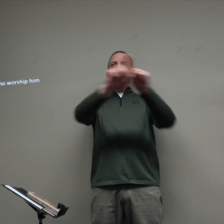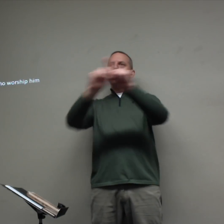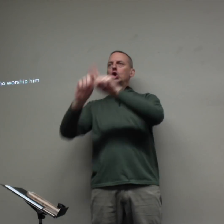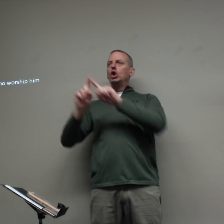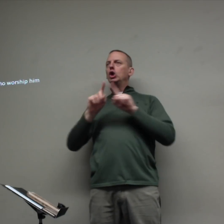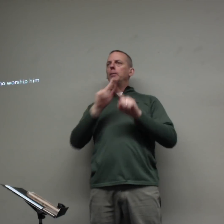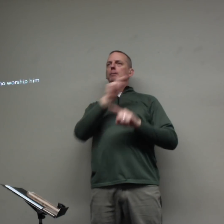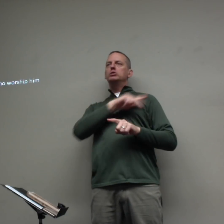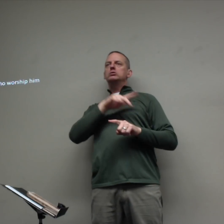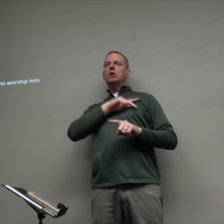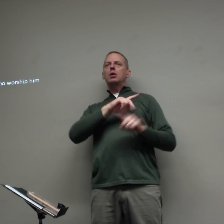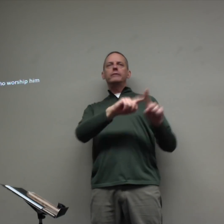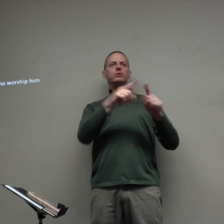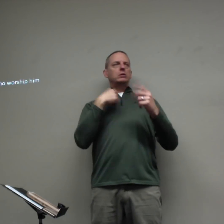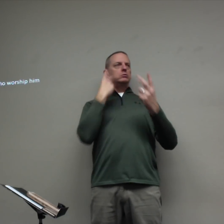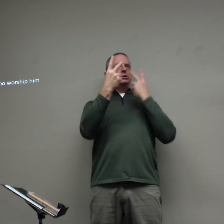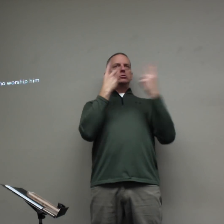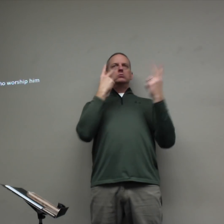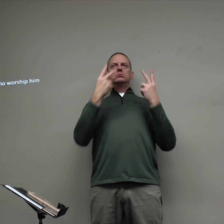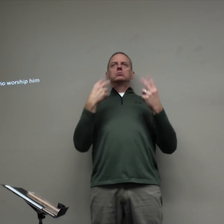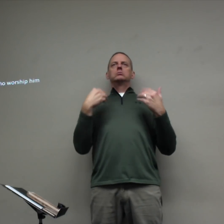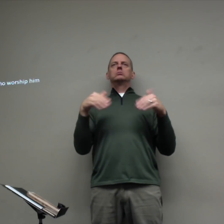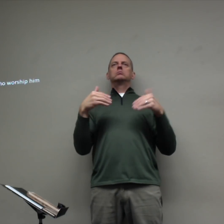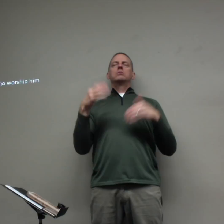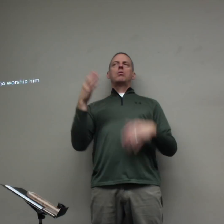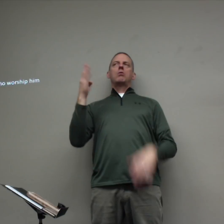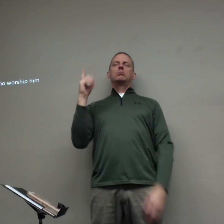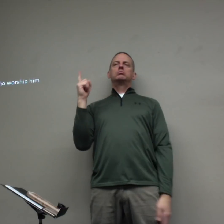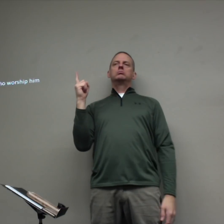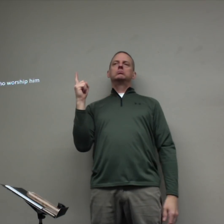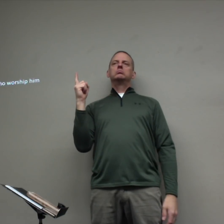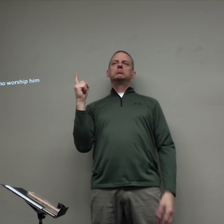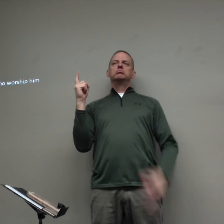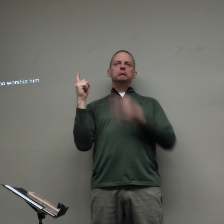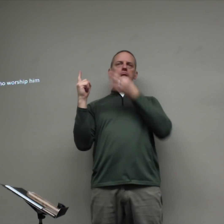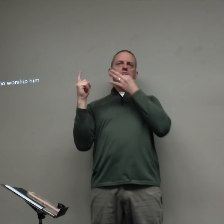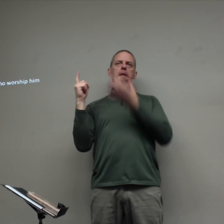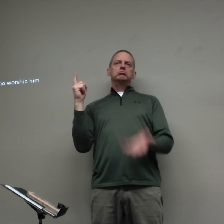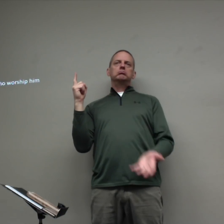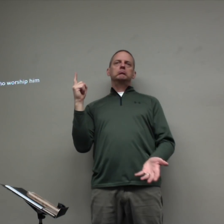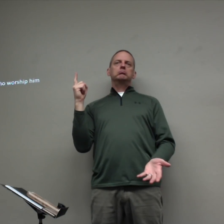All these different things, all different personalities. It's amazing that God created